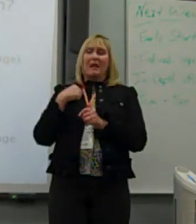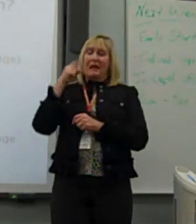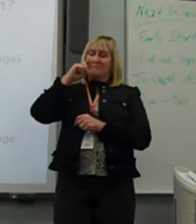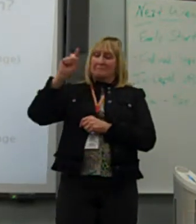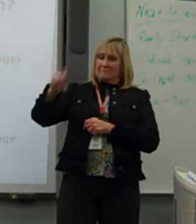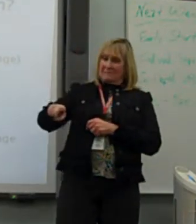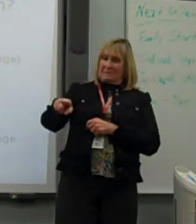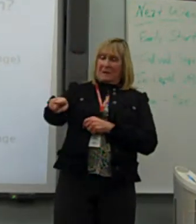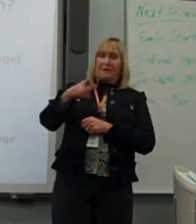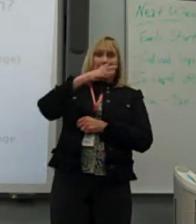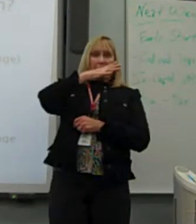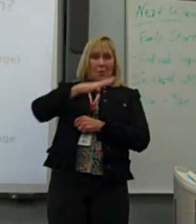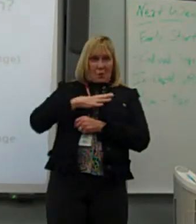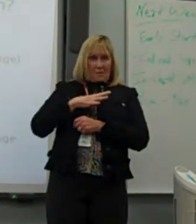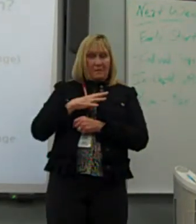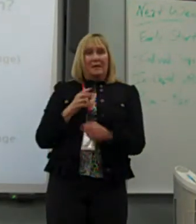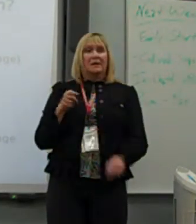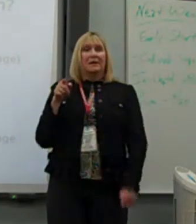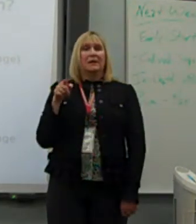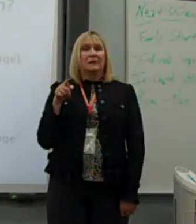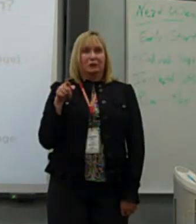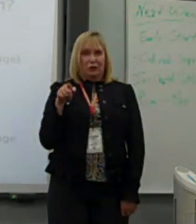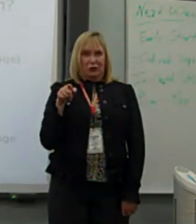There was one woman there, she was in the hall, and I noticed her.